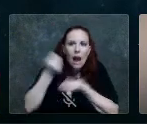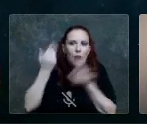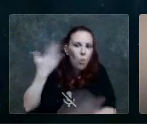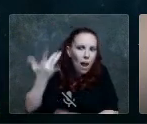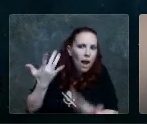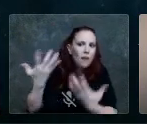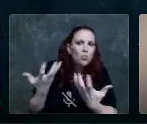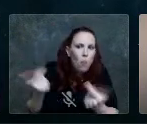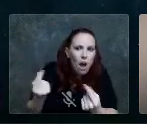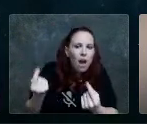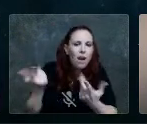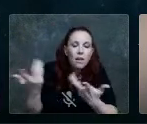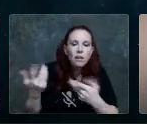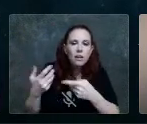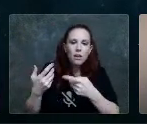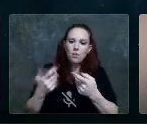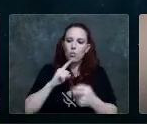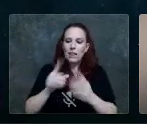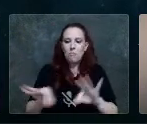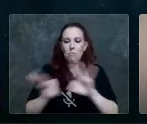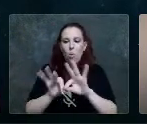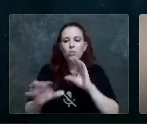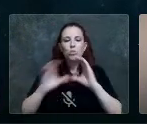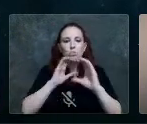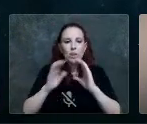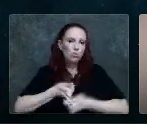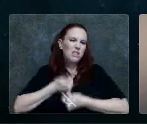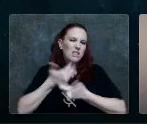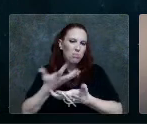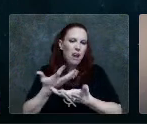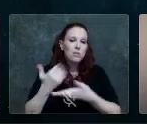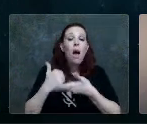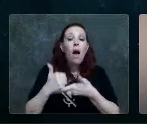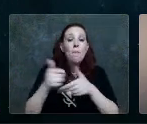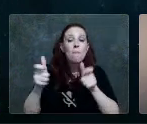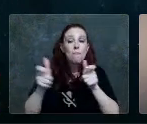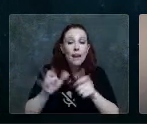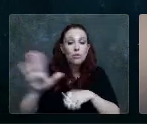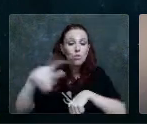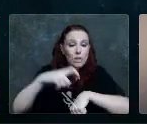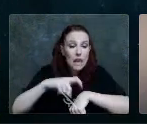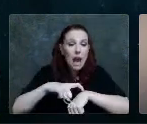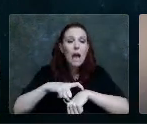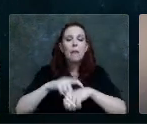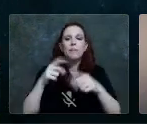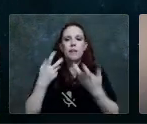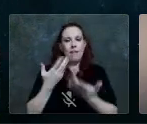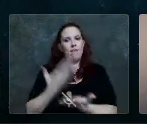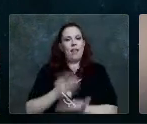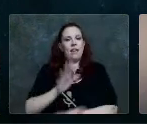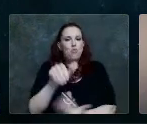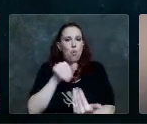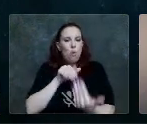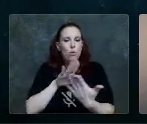So communication is a very important signal to express. And then also it's going to help you manage your time, to help you validate your approach so that you don't end up wasting